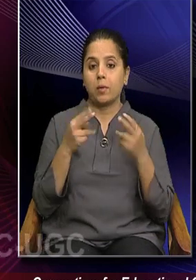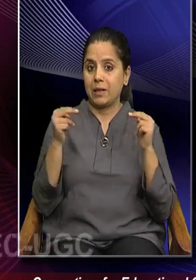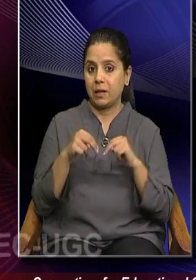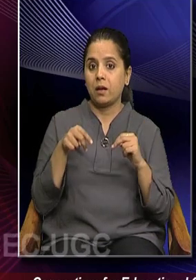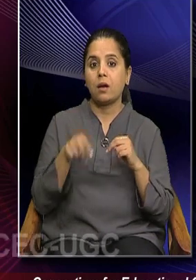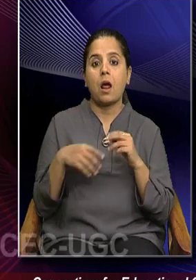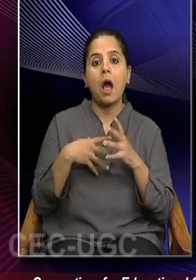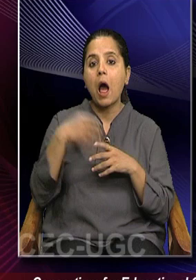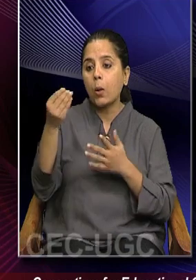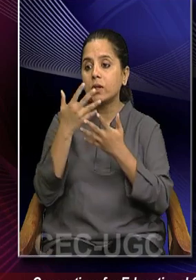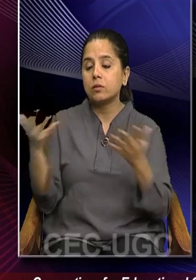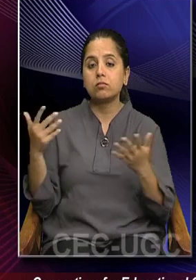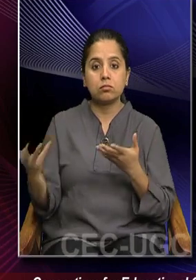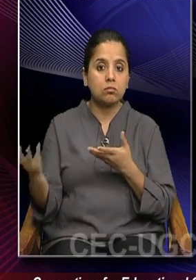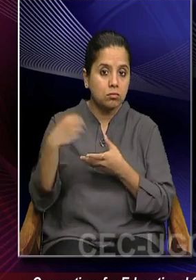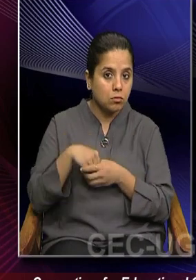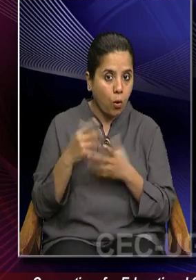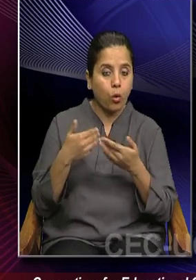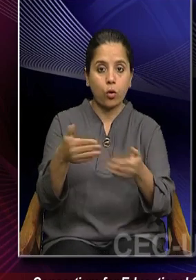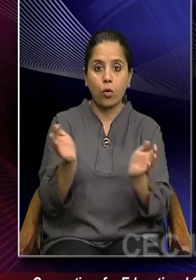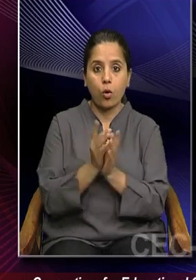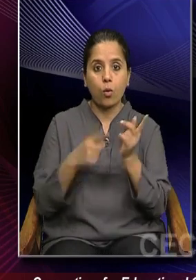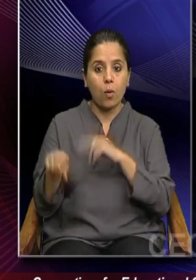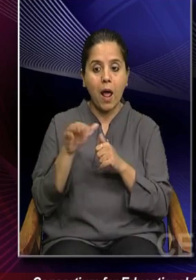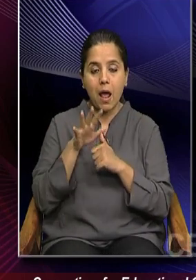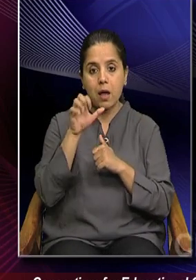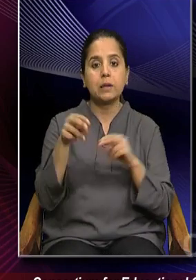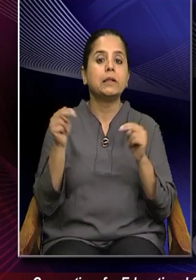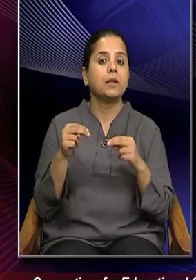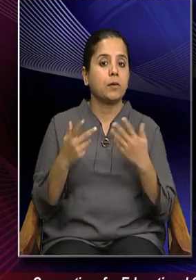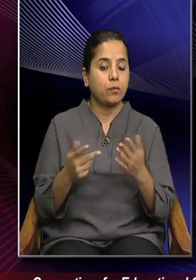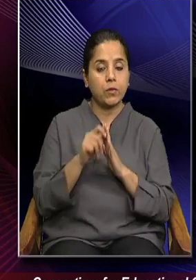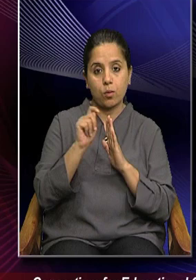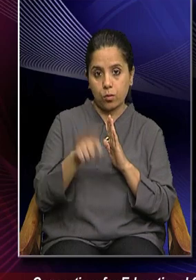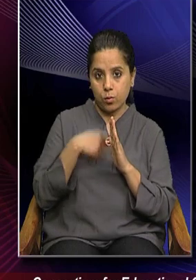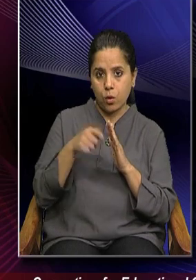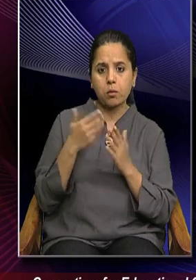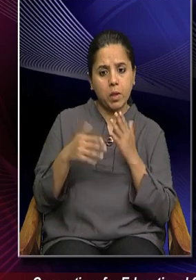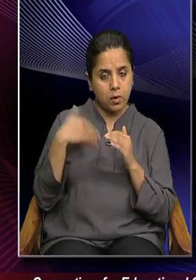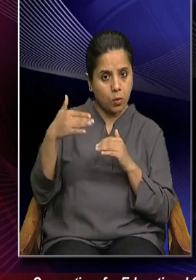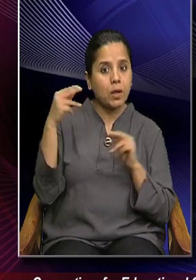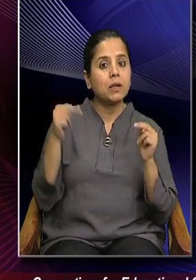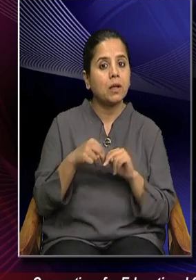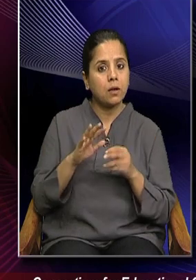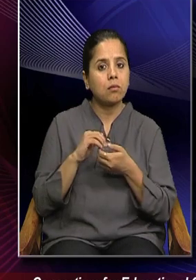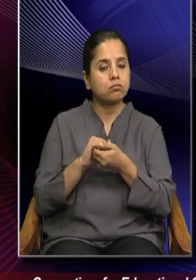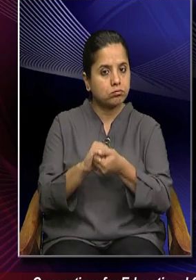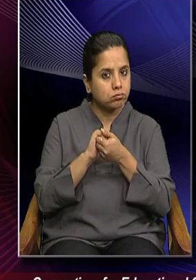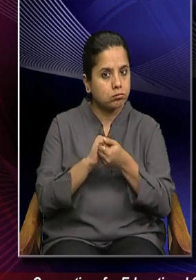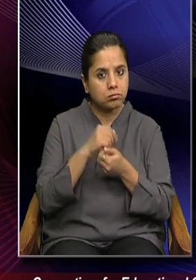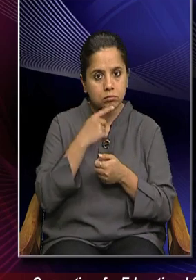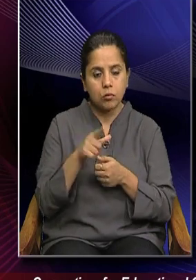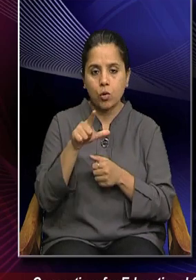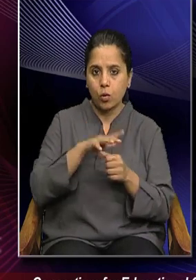external resources or the community access. Projects often need partnerships with